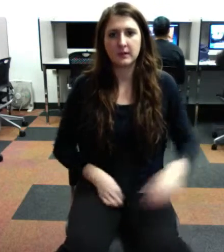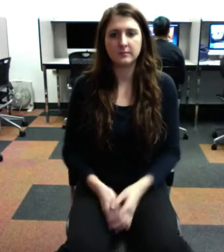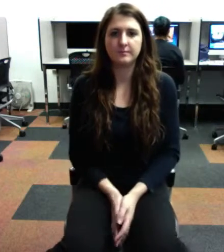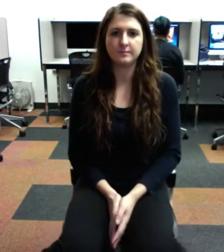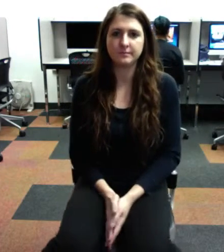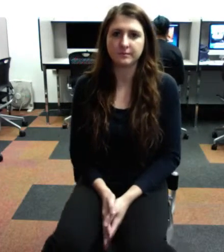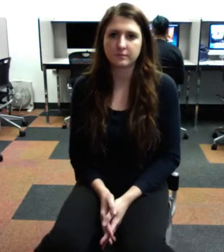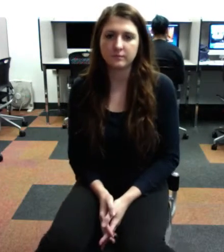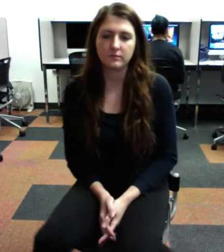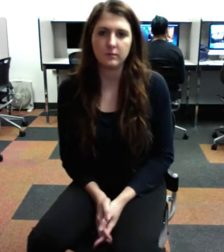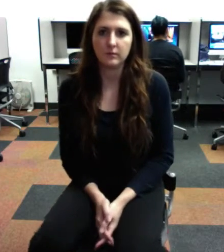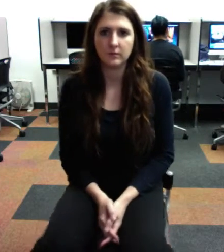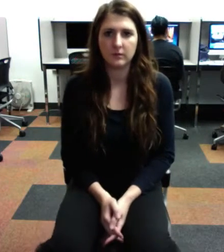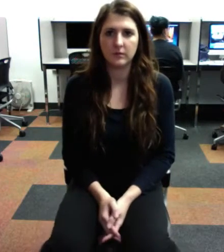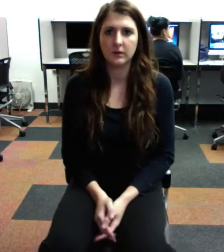What is a